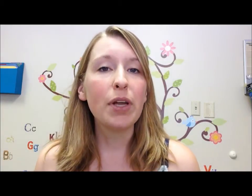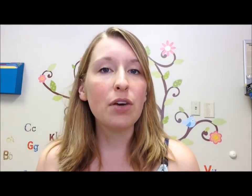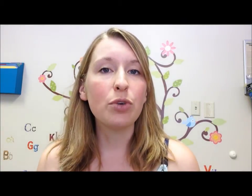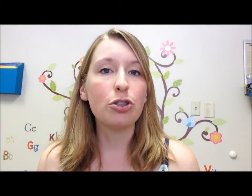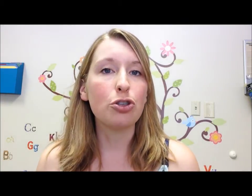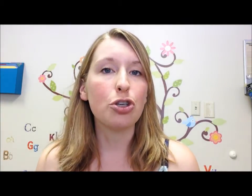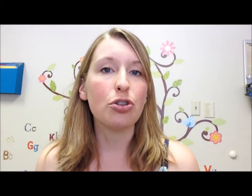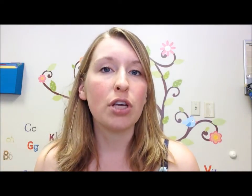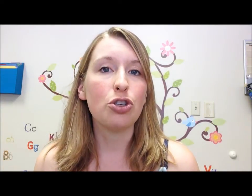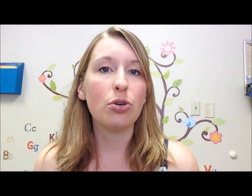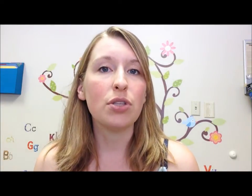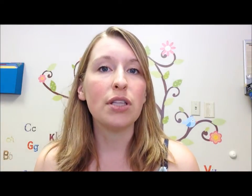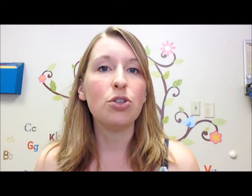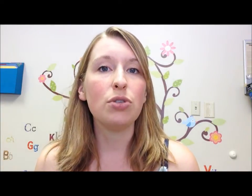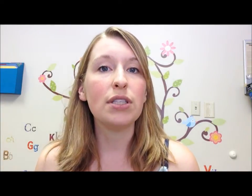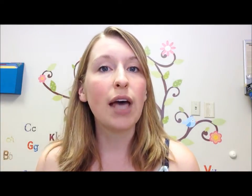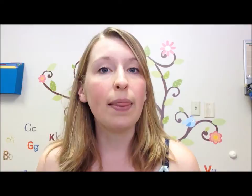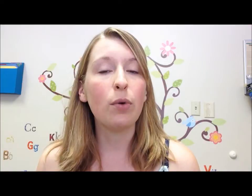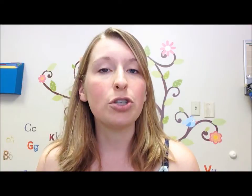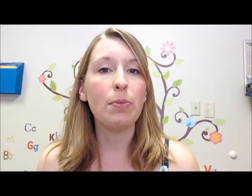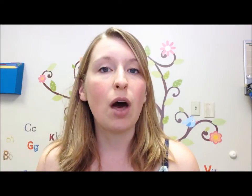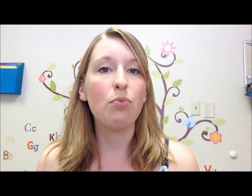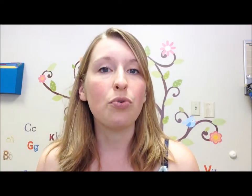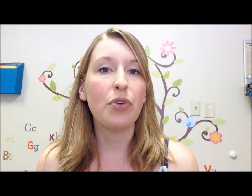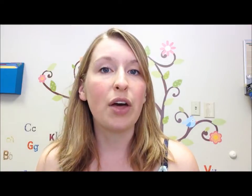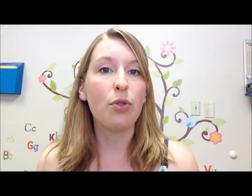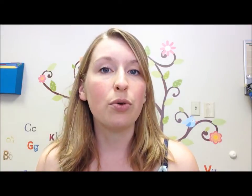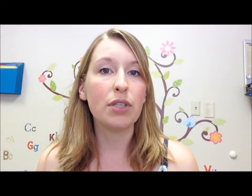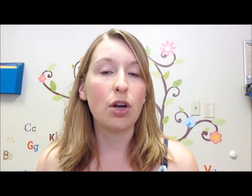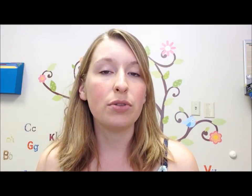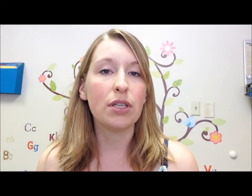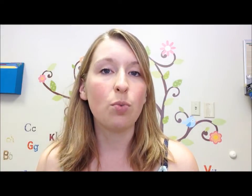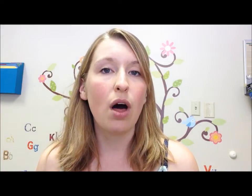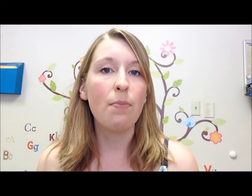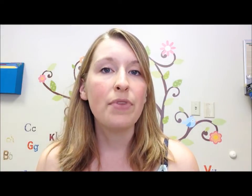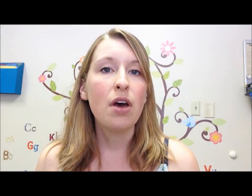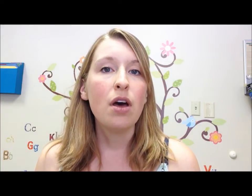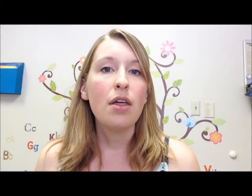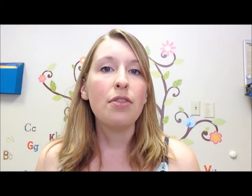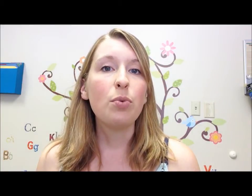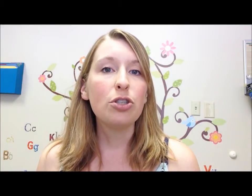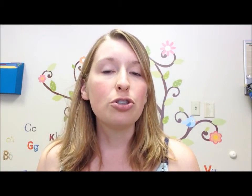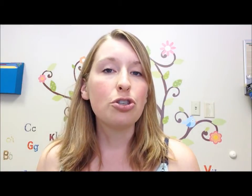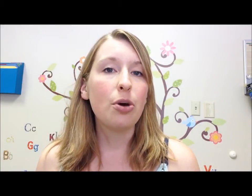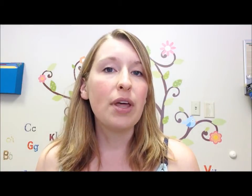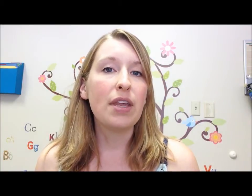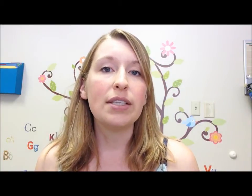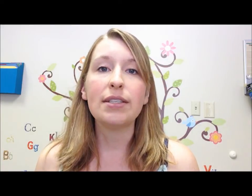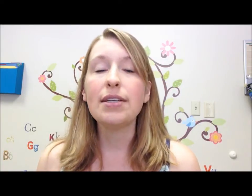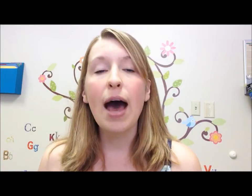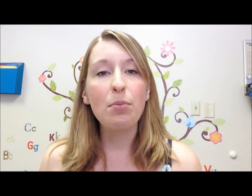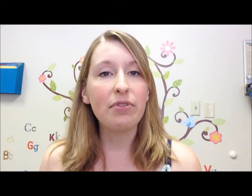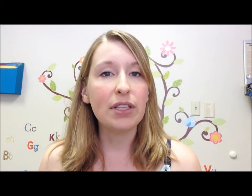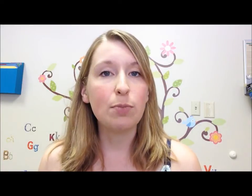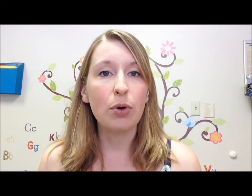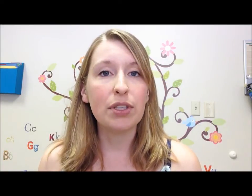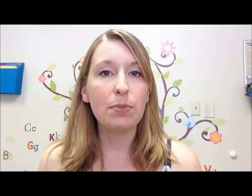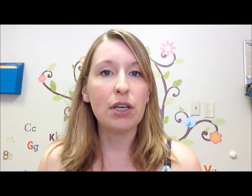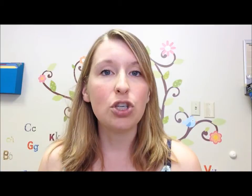of research that shows that using sign language can be helpful for those kiddos as well. The research is showing that it does not prevent spoken speech, and